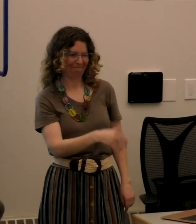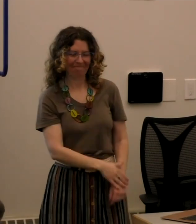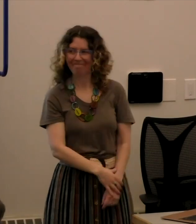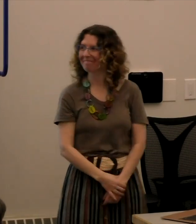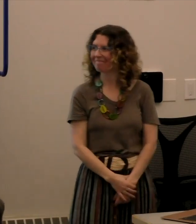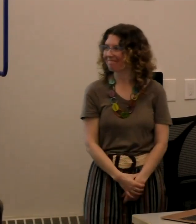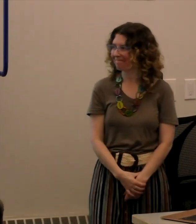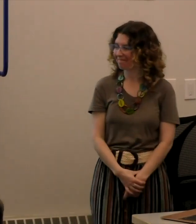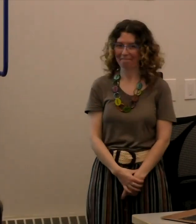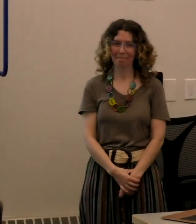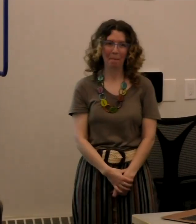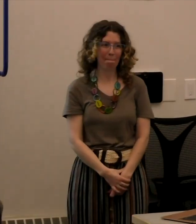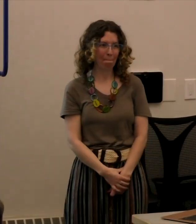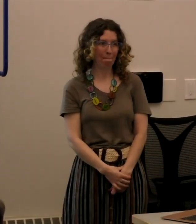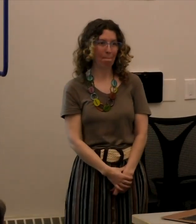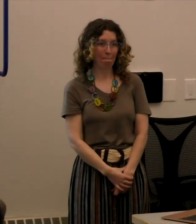Thank you.